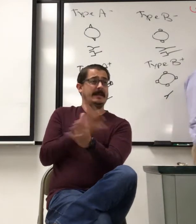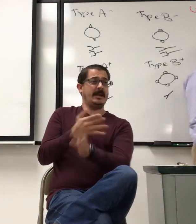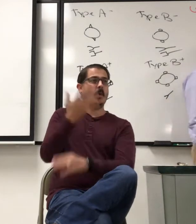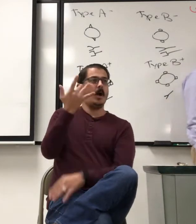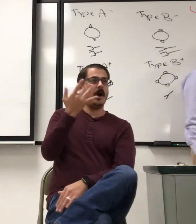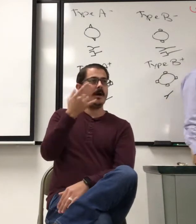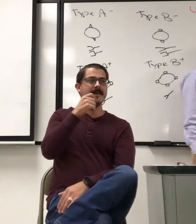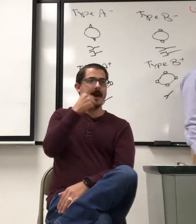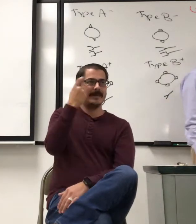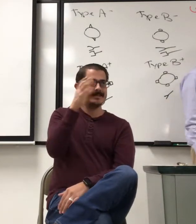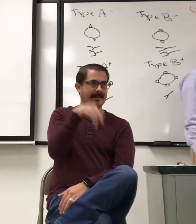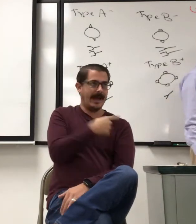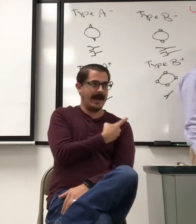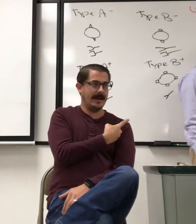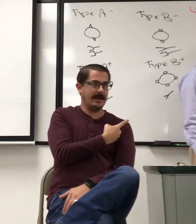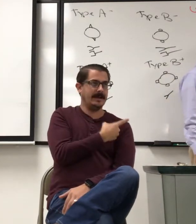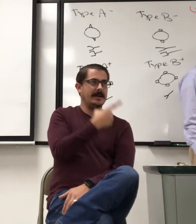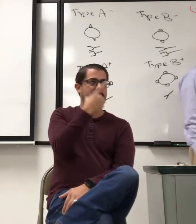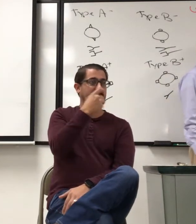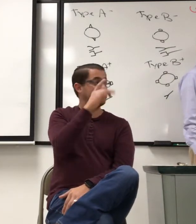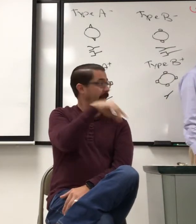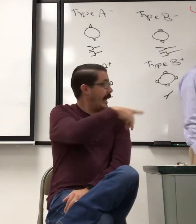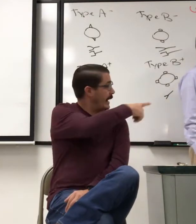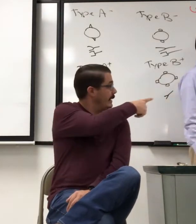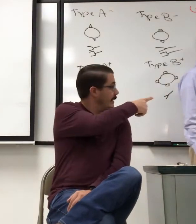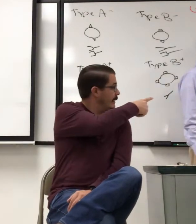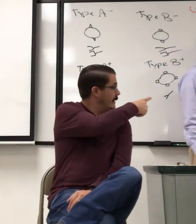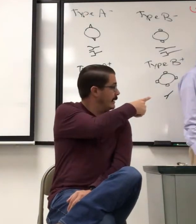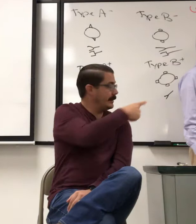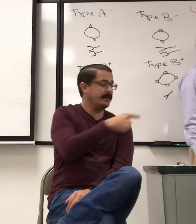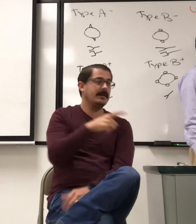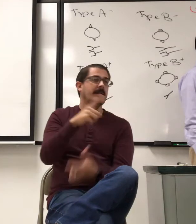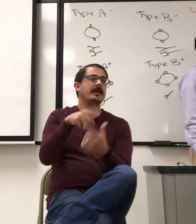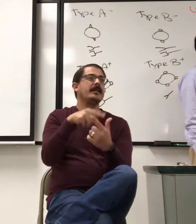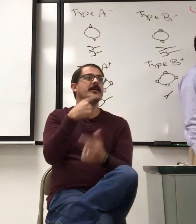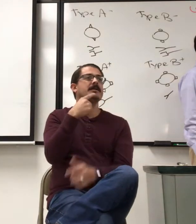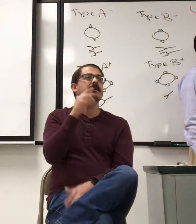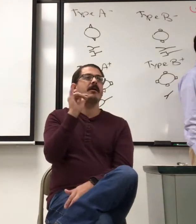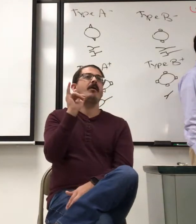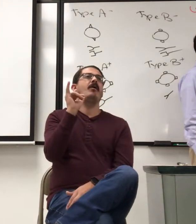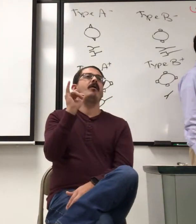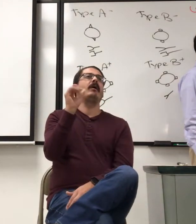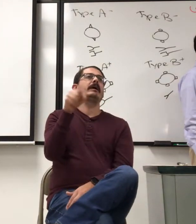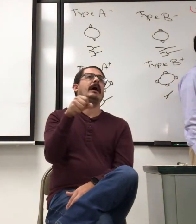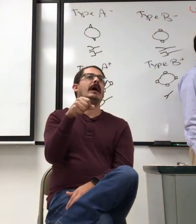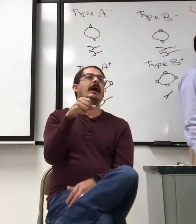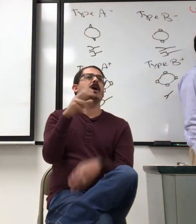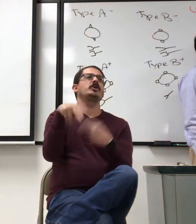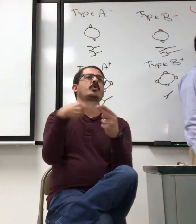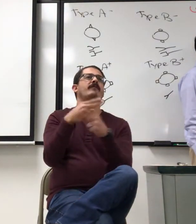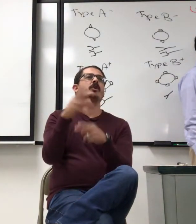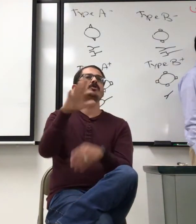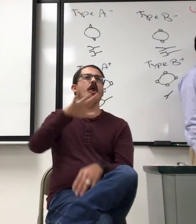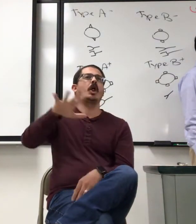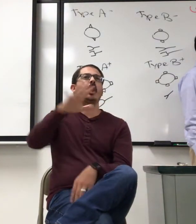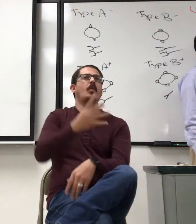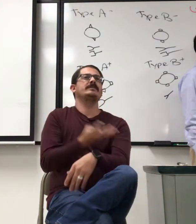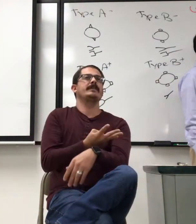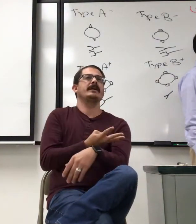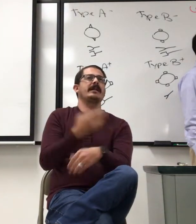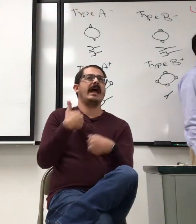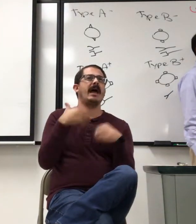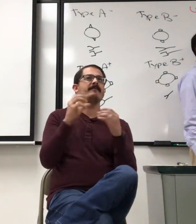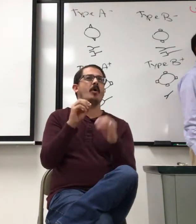not because of this. It's because of this. And then you say, oh yeah, the universal recipient, yeah, they